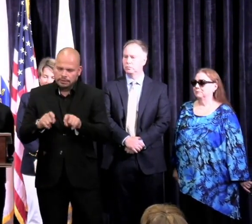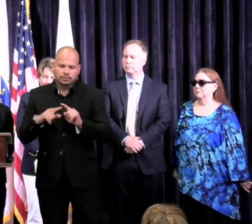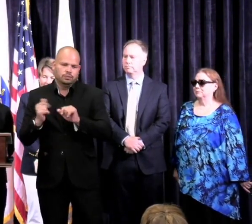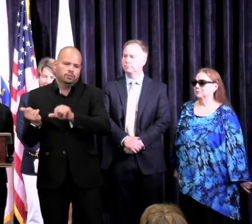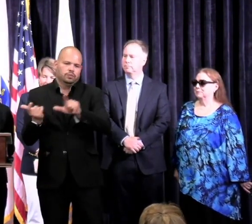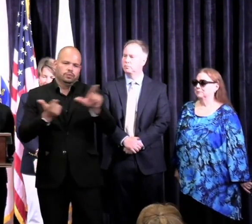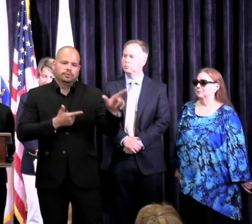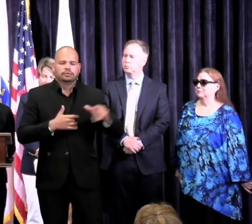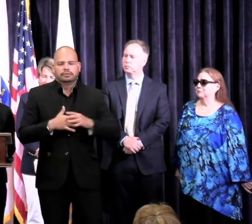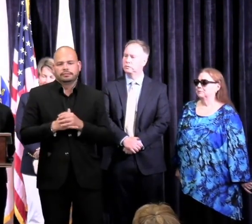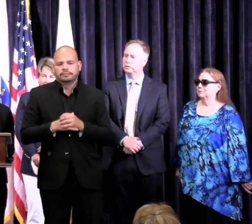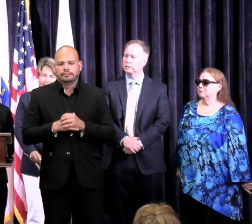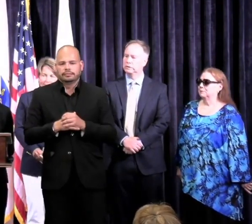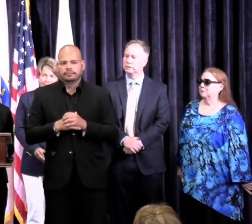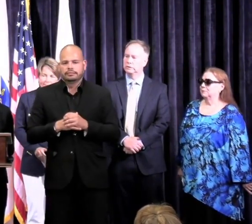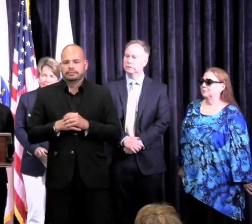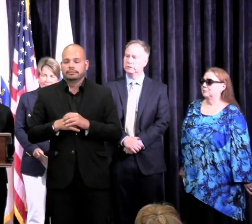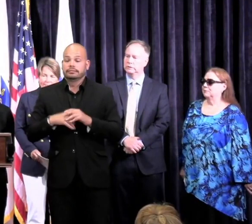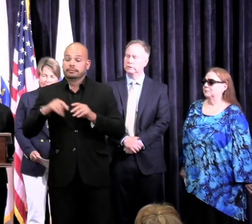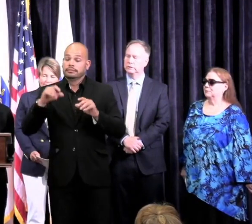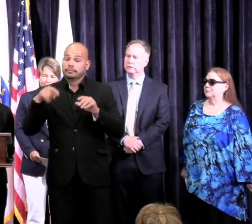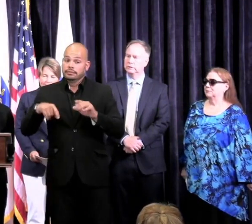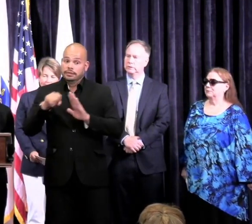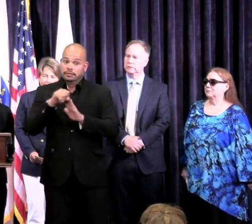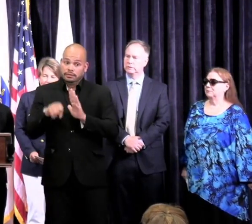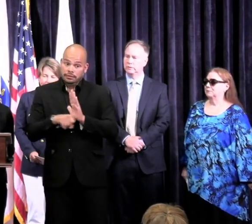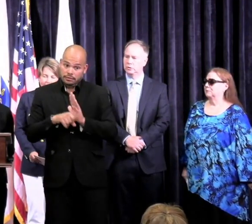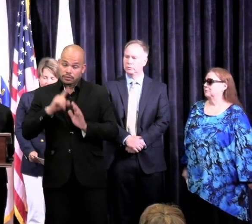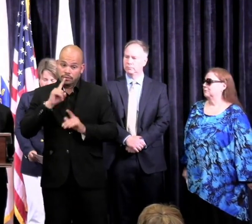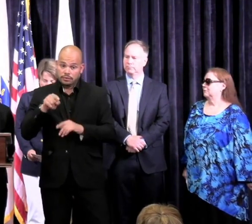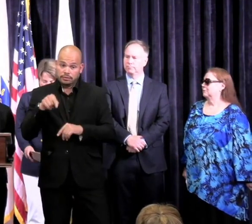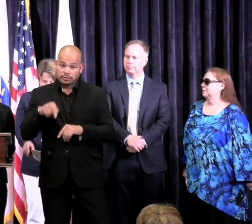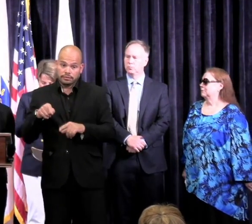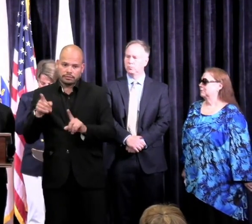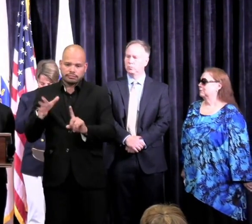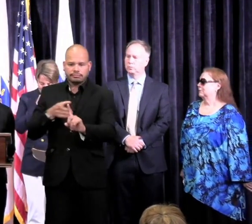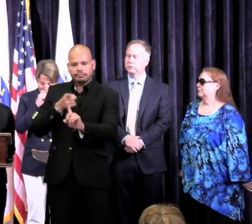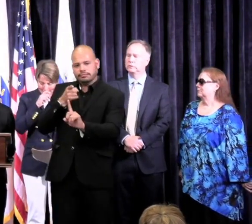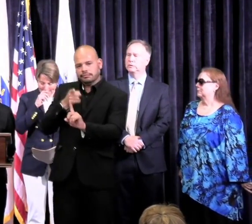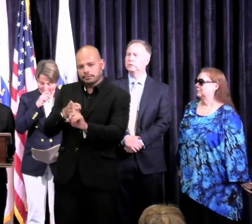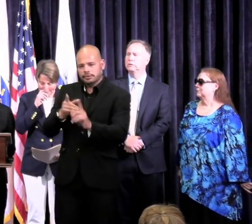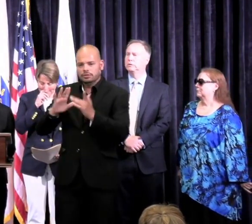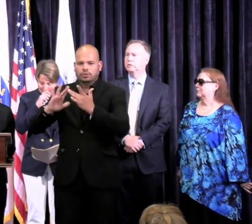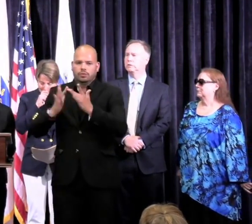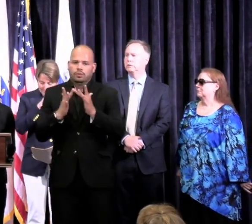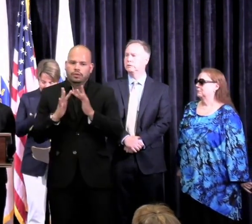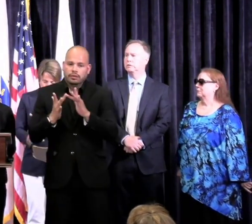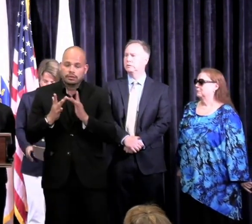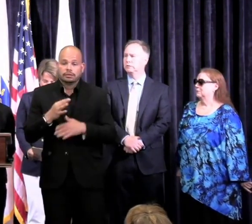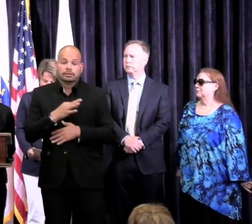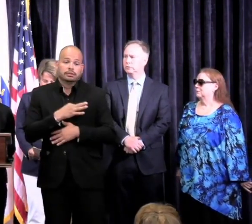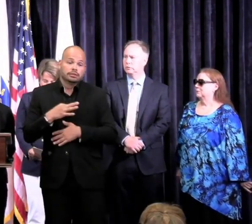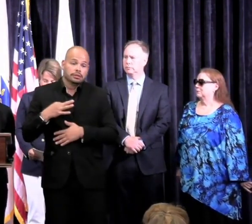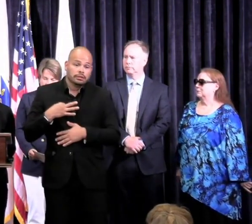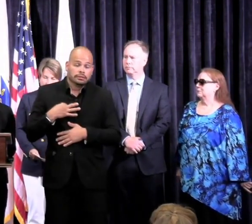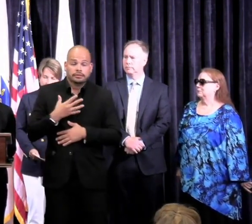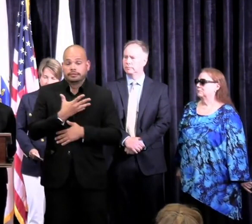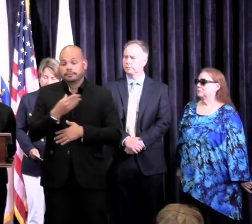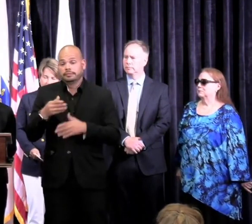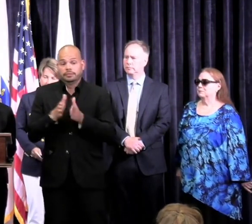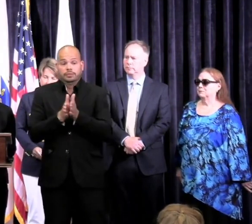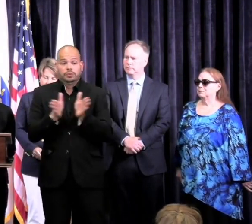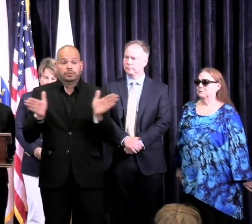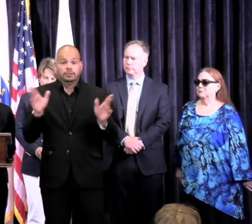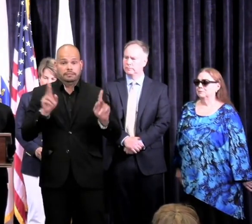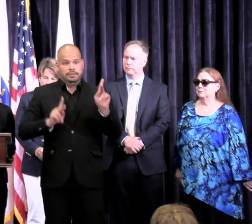more State business moves online it's critical that both Commonwealth employees and members of the public have access to the Commonwealth's